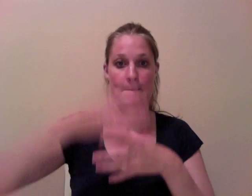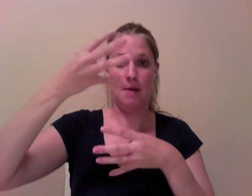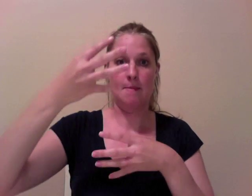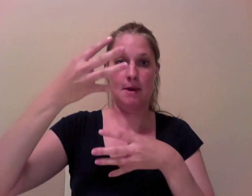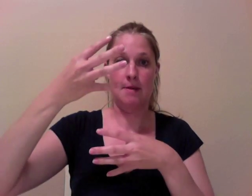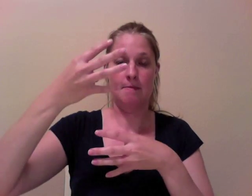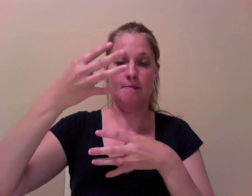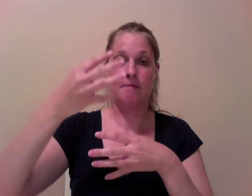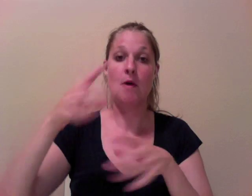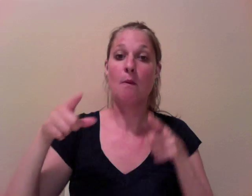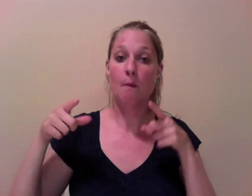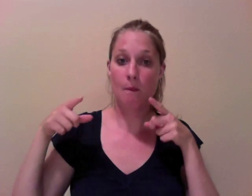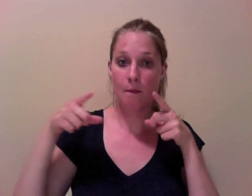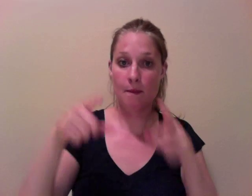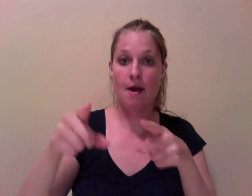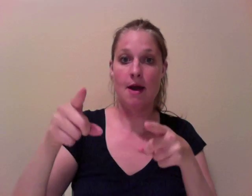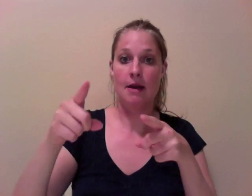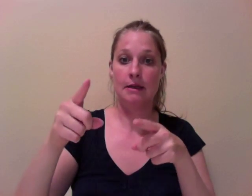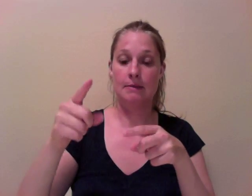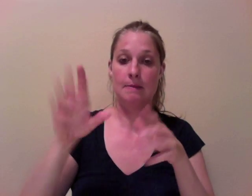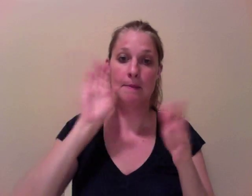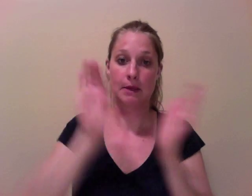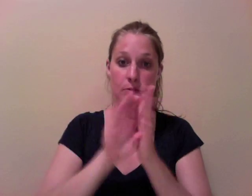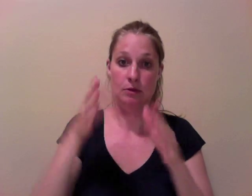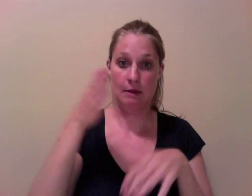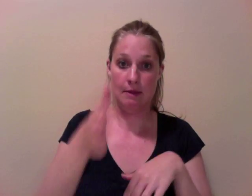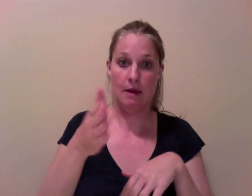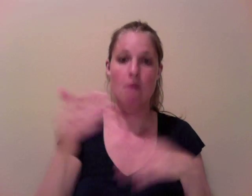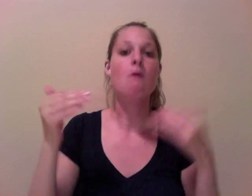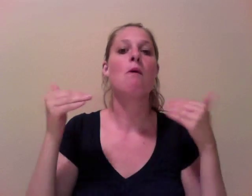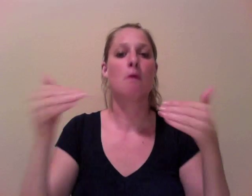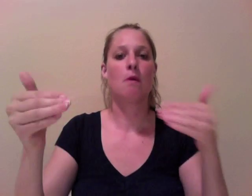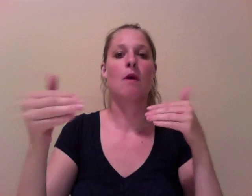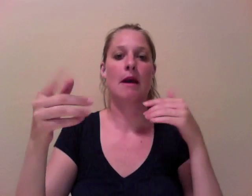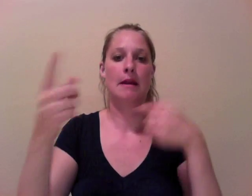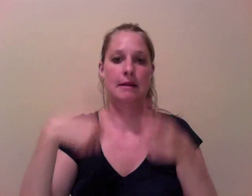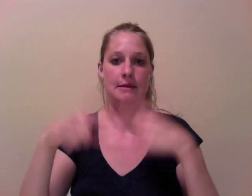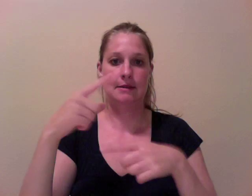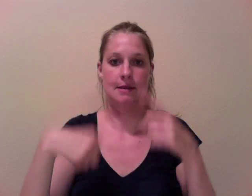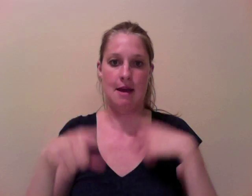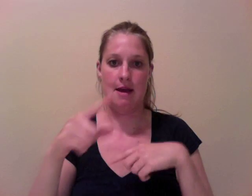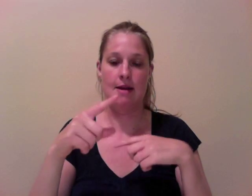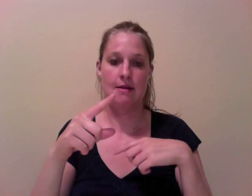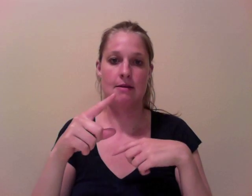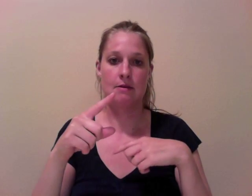So what's going to happen is the picture of the animal will pop up, and while the picture's there, go ahead and sign